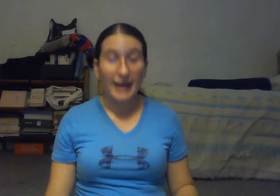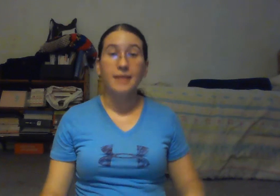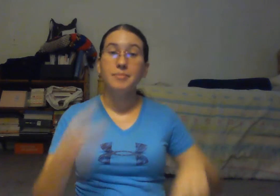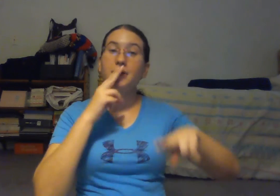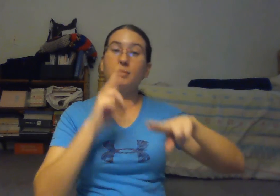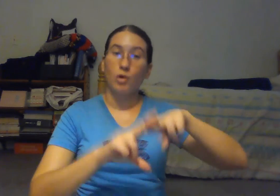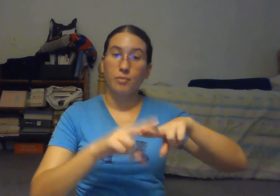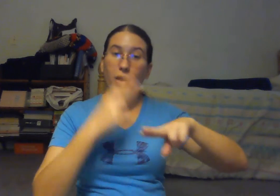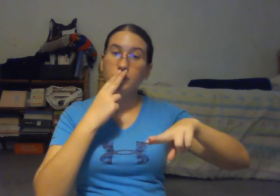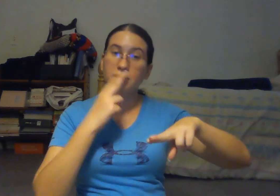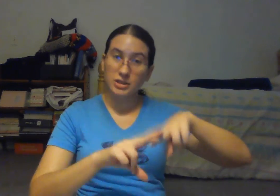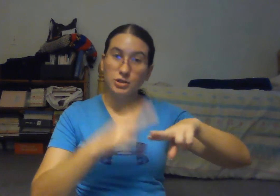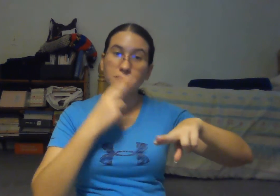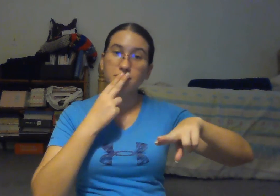Stamp or postage.